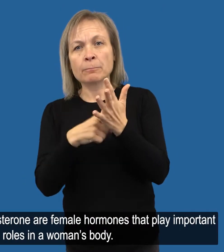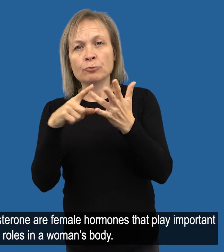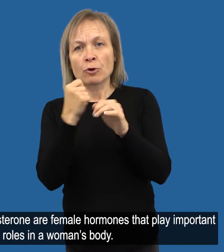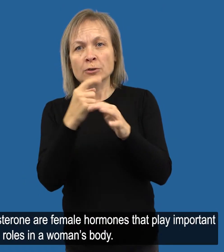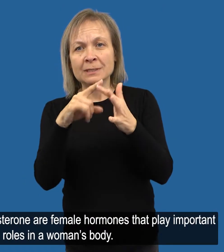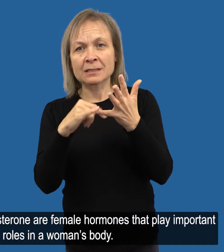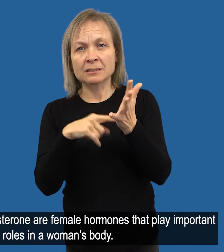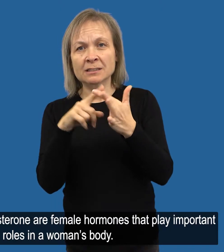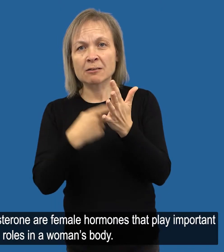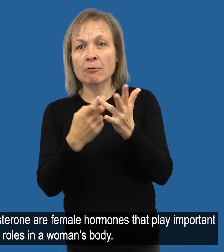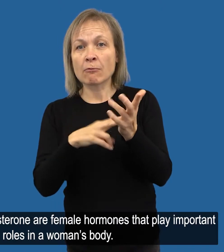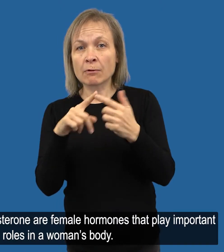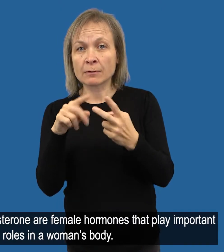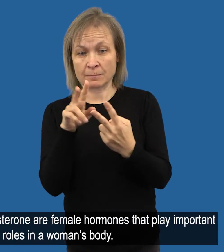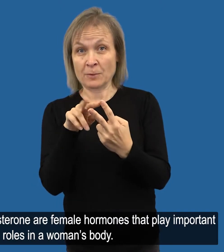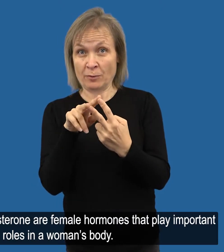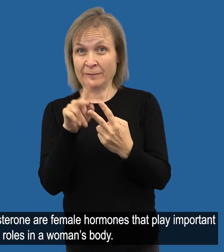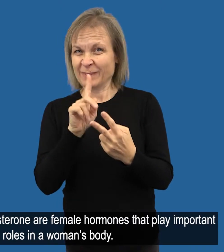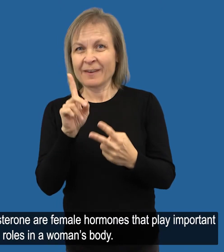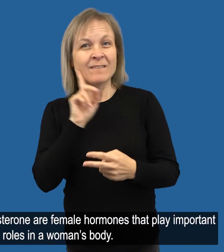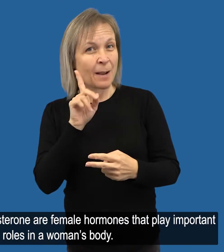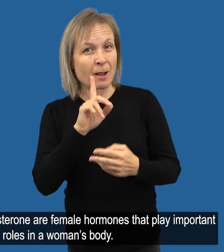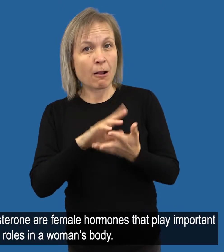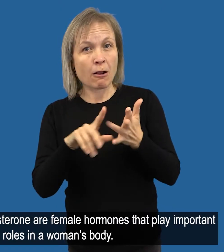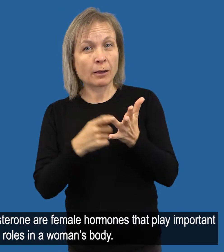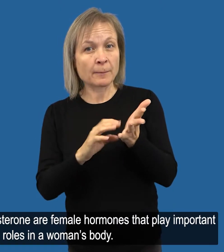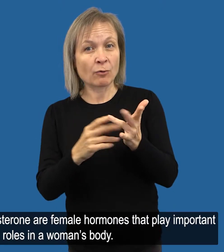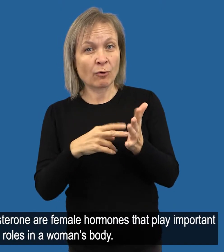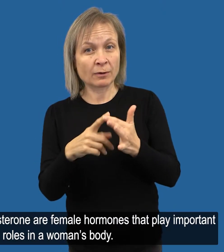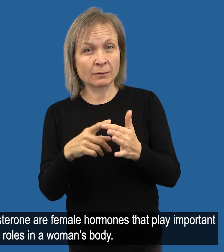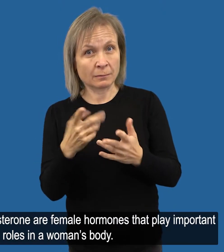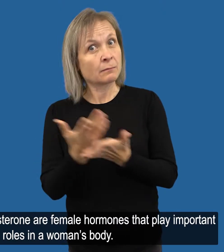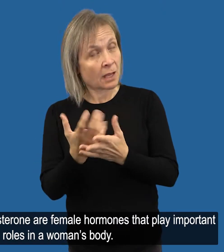Estrogen and progesterone are female hormones that play important roles in a woman's body.